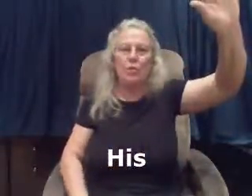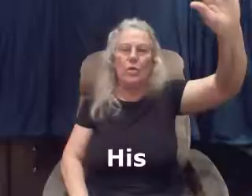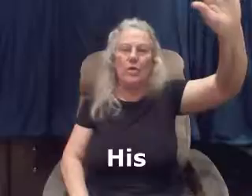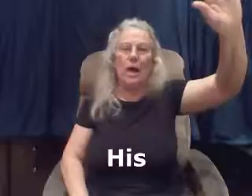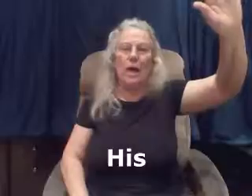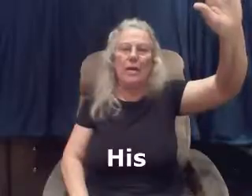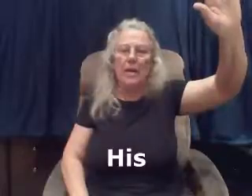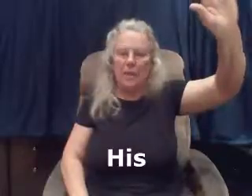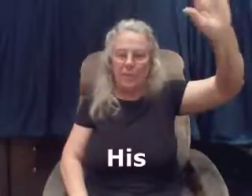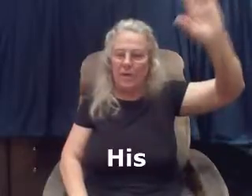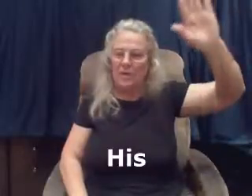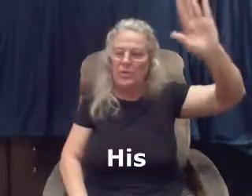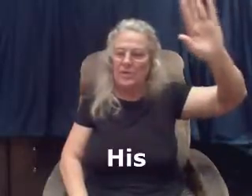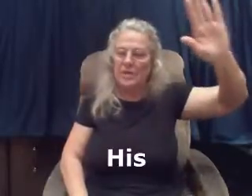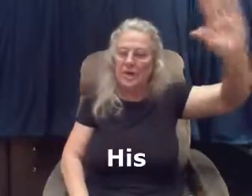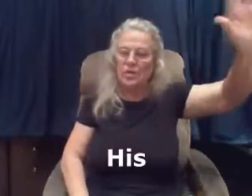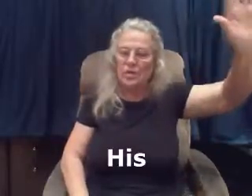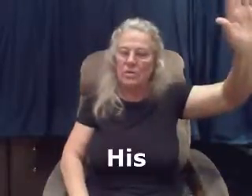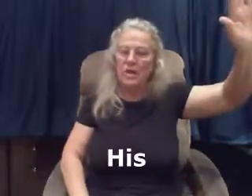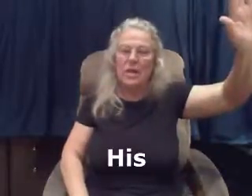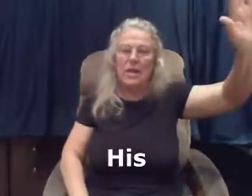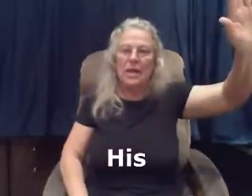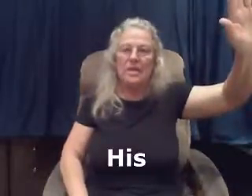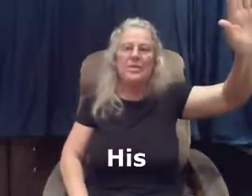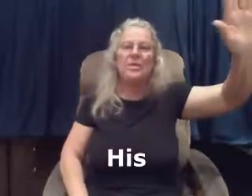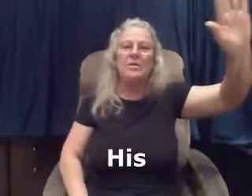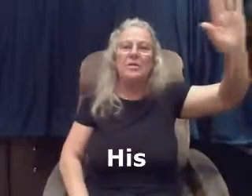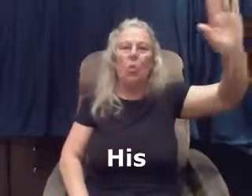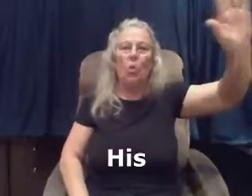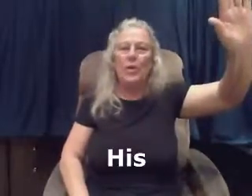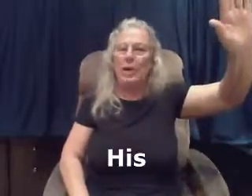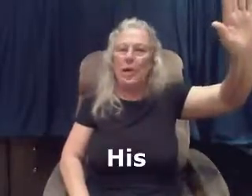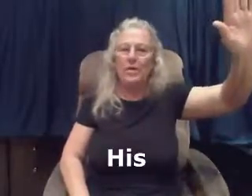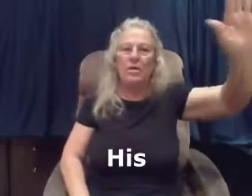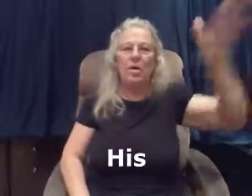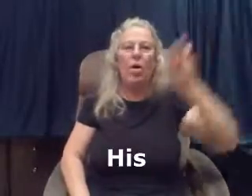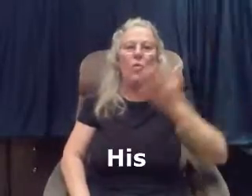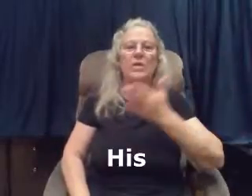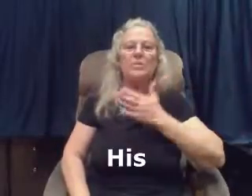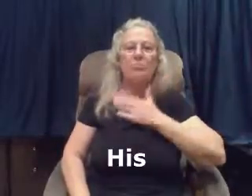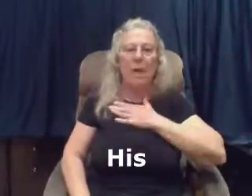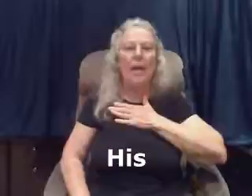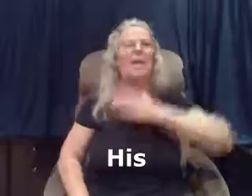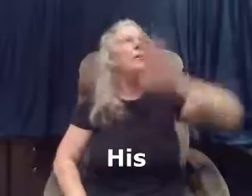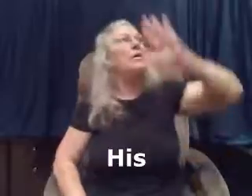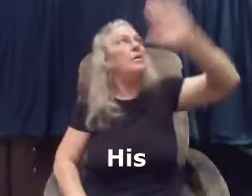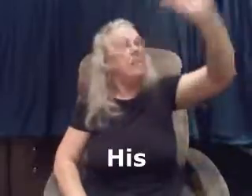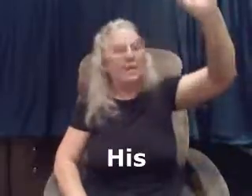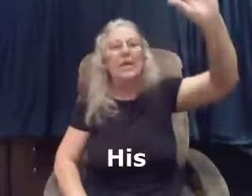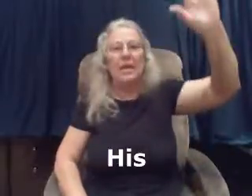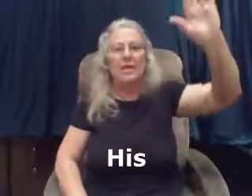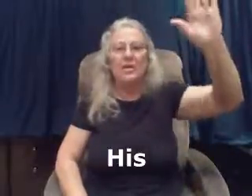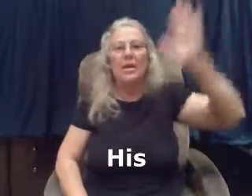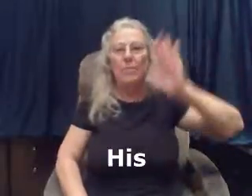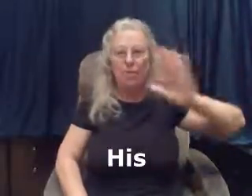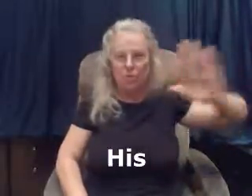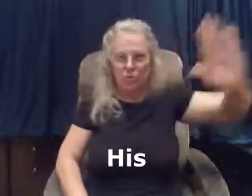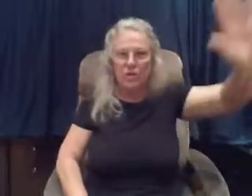toward God, because possession is open-handed always. Mine, his. Make sure that